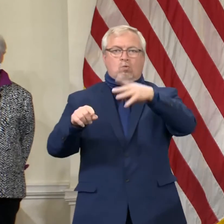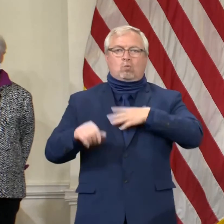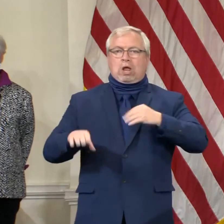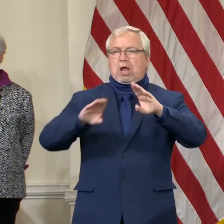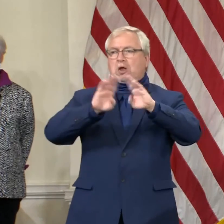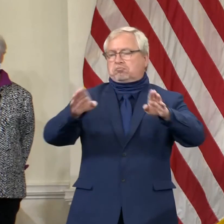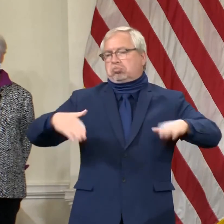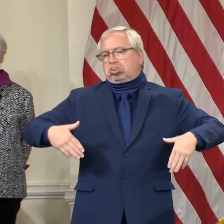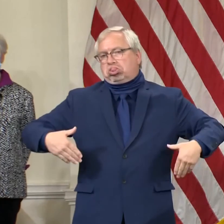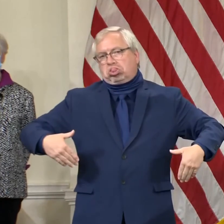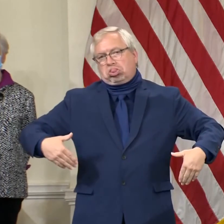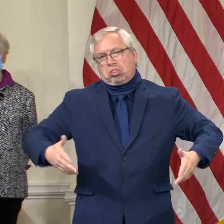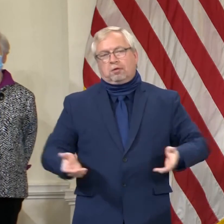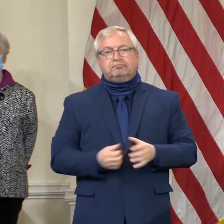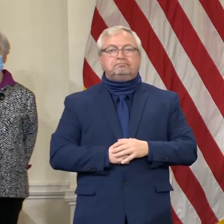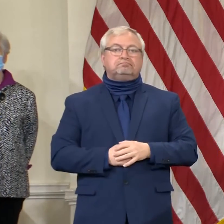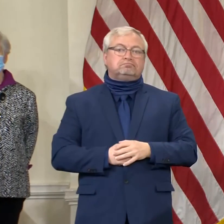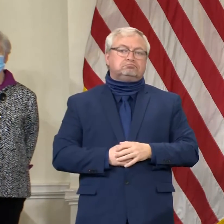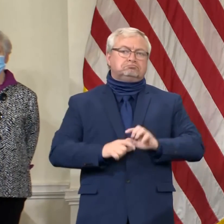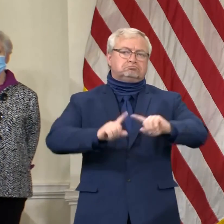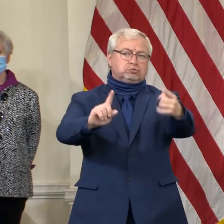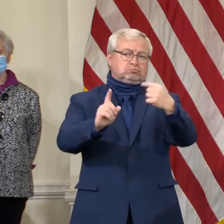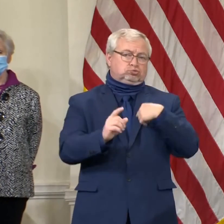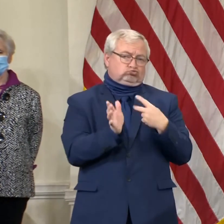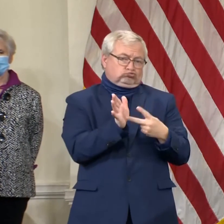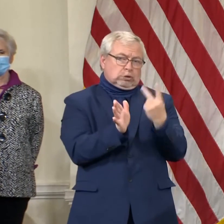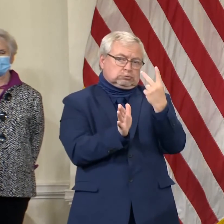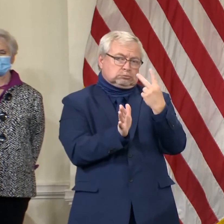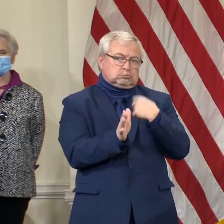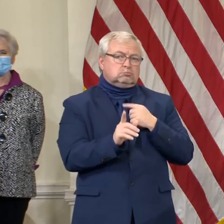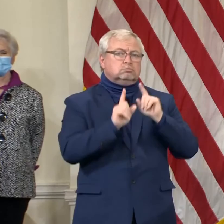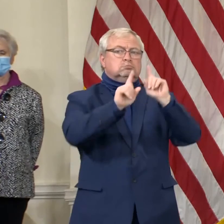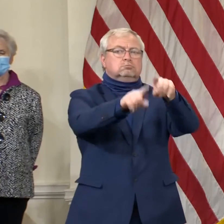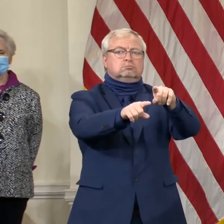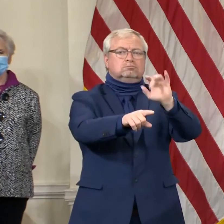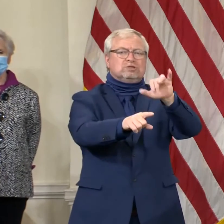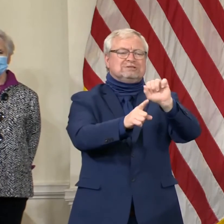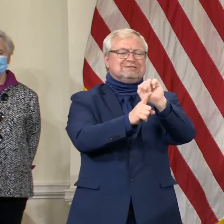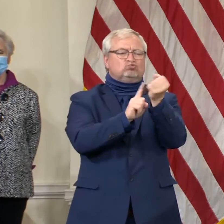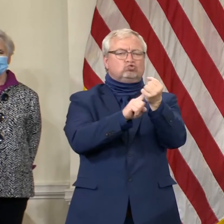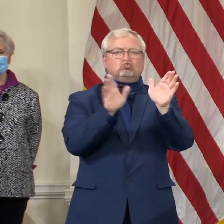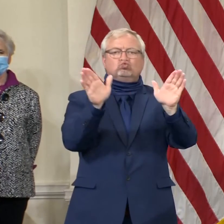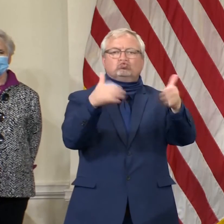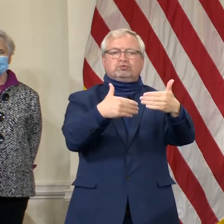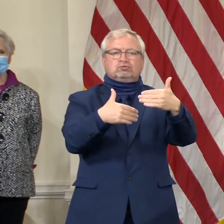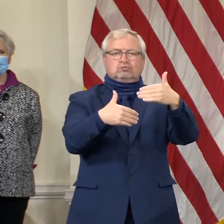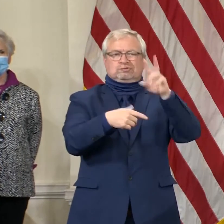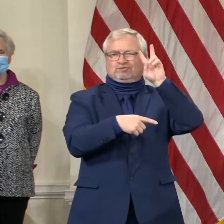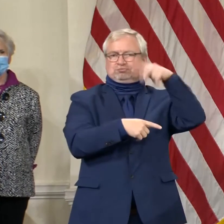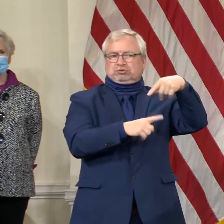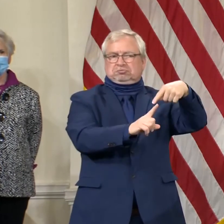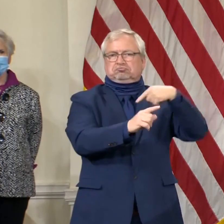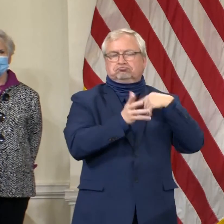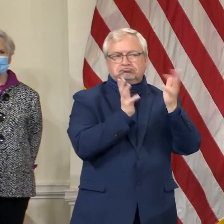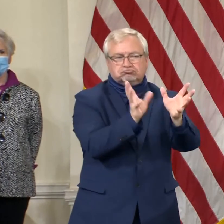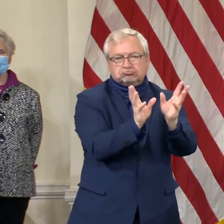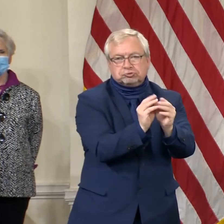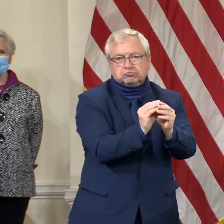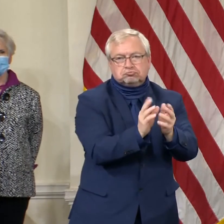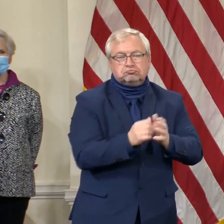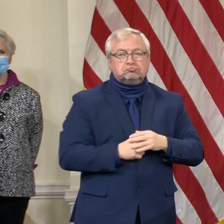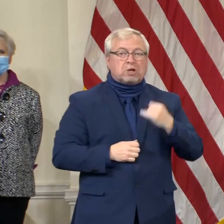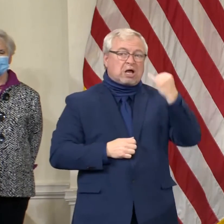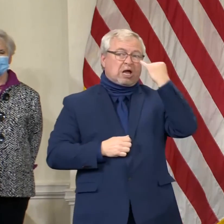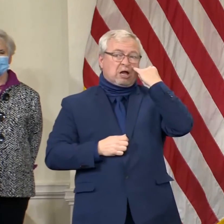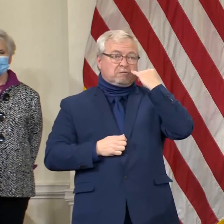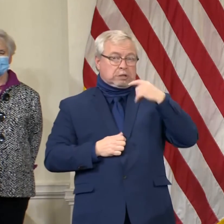Office. I was in the Situation Room twice, but the vice president was leading the coronavirus task force. But if I feel like I need to go down, I'm sure I will.